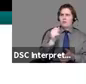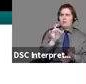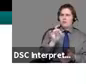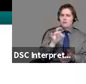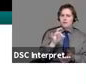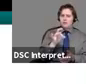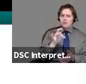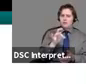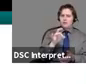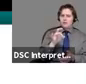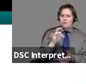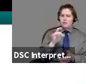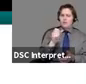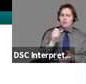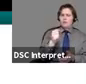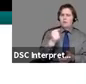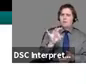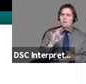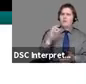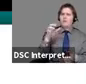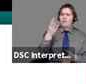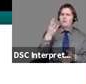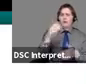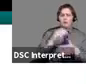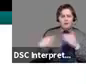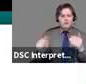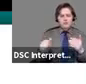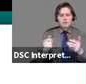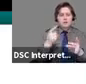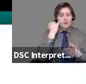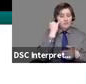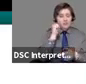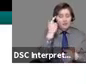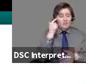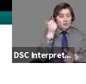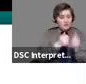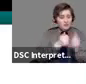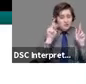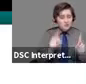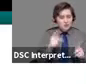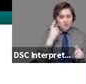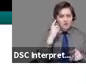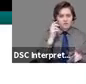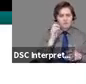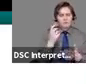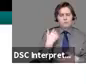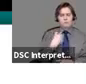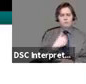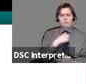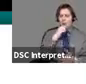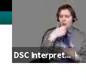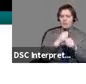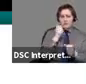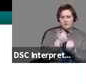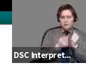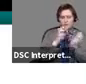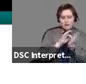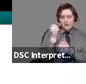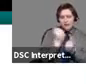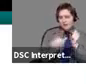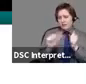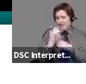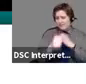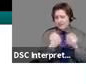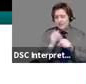right here on the screen, if you do not, for every single person, when we don't make sure that everyone is counted every 10 years. And